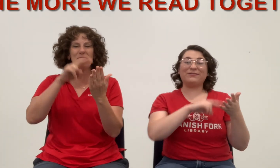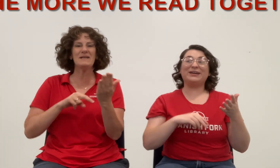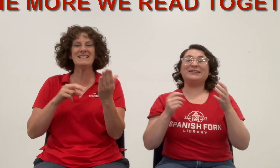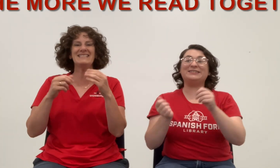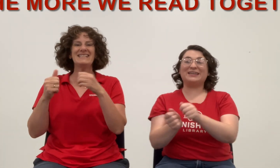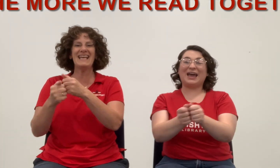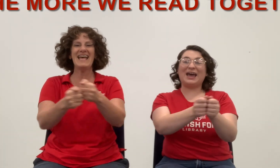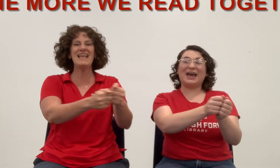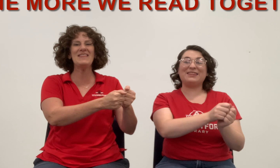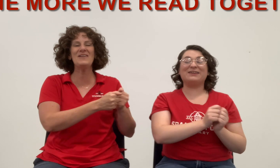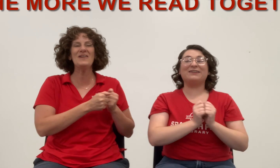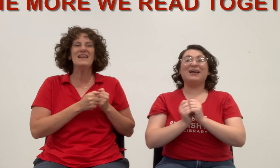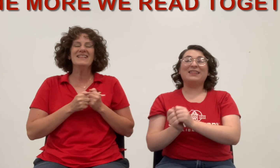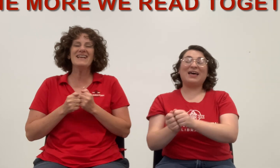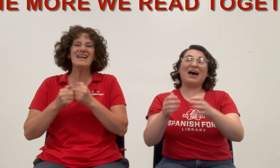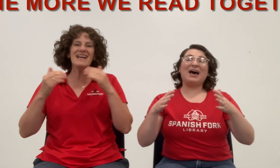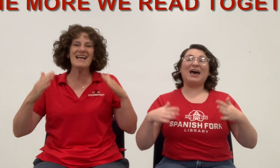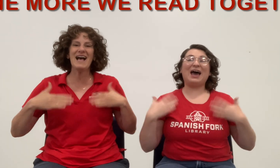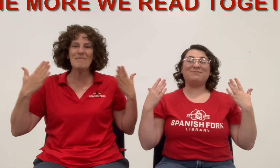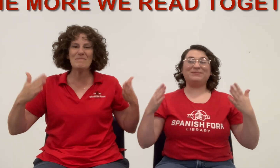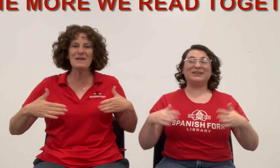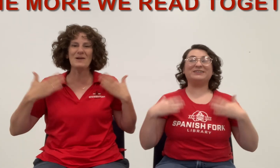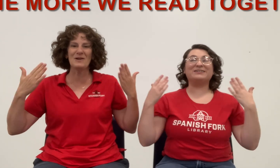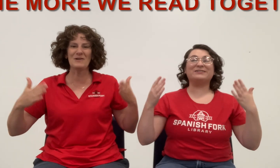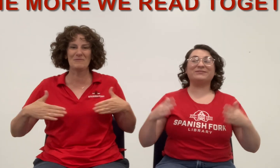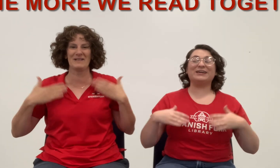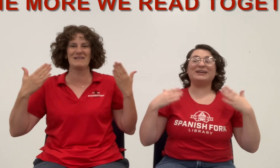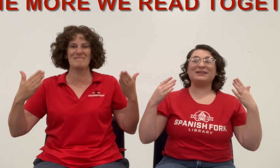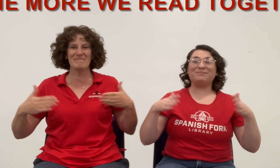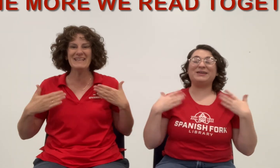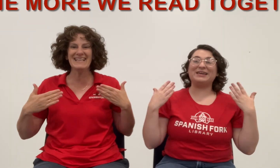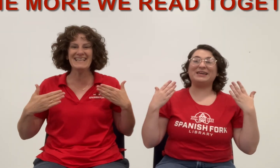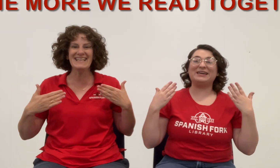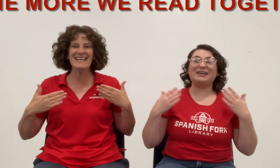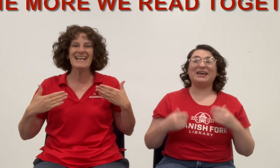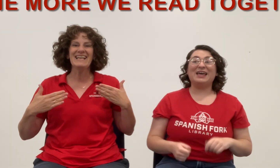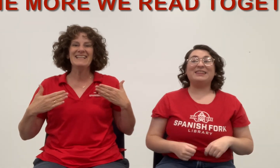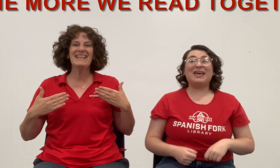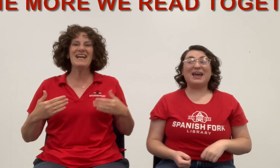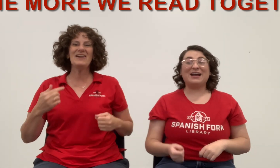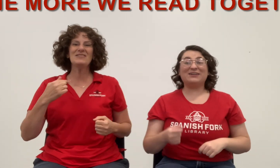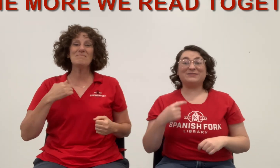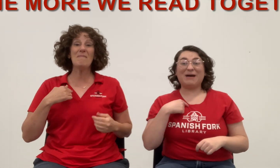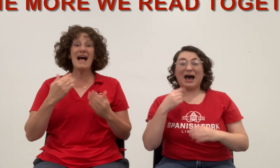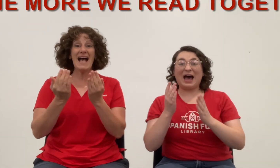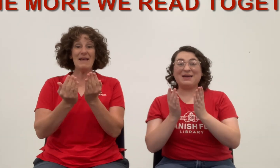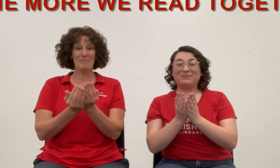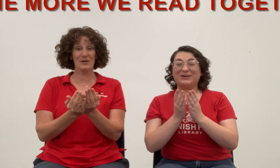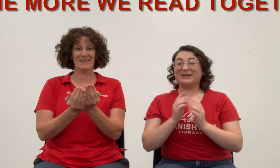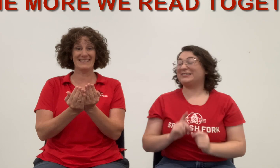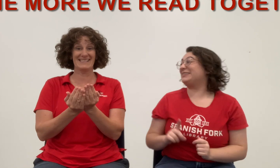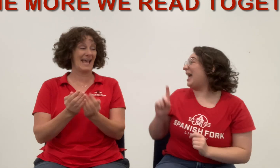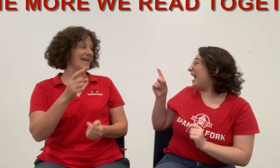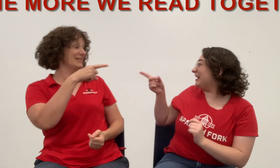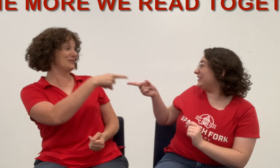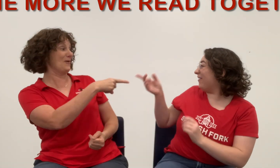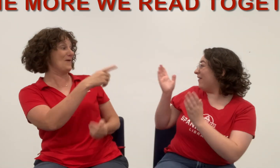read together, the happier we'll be. There's my books and yours.